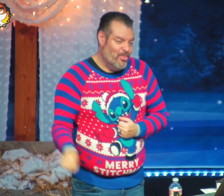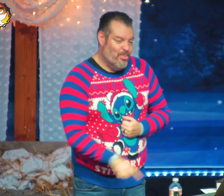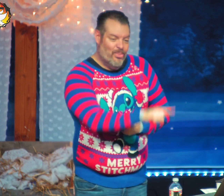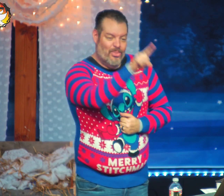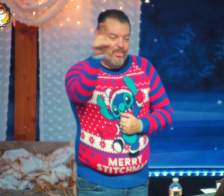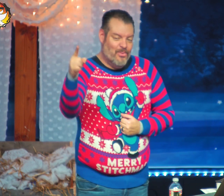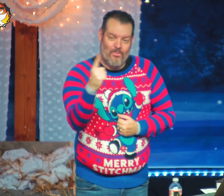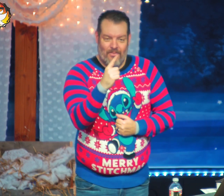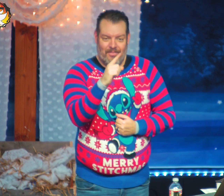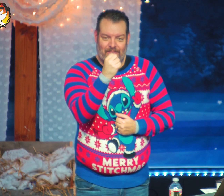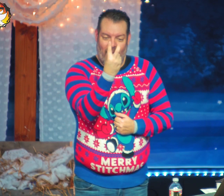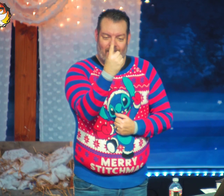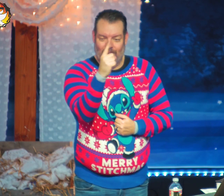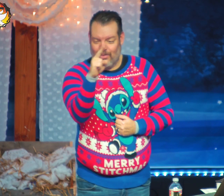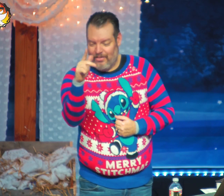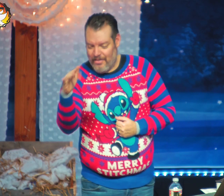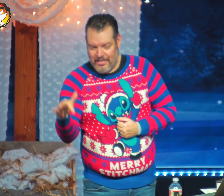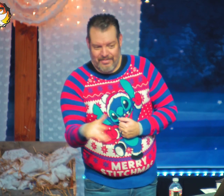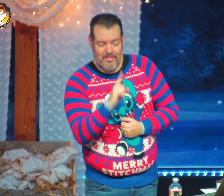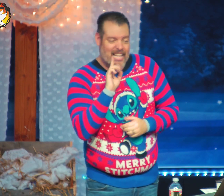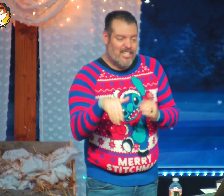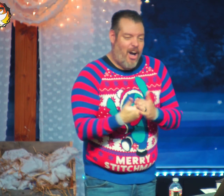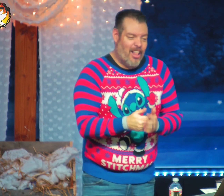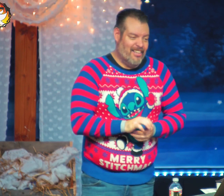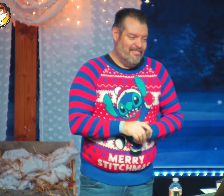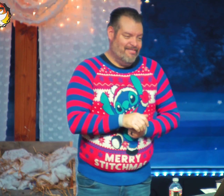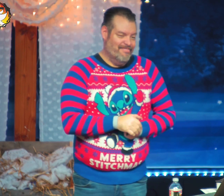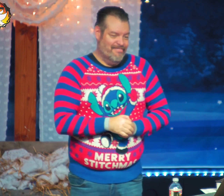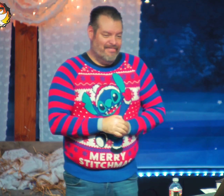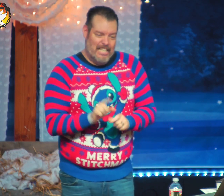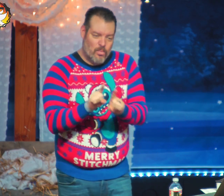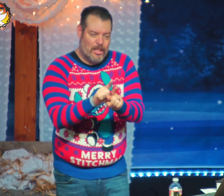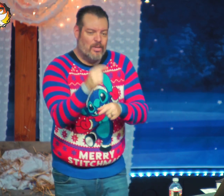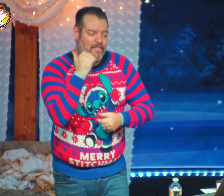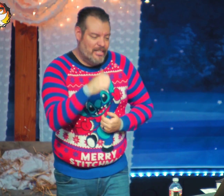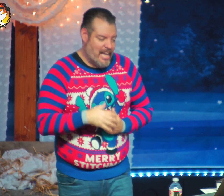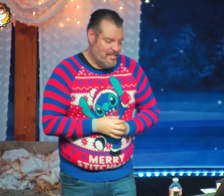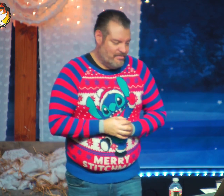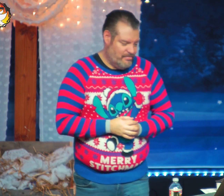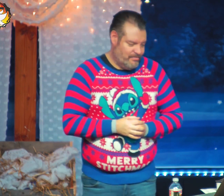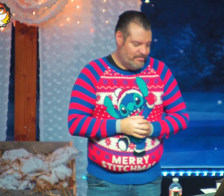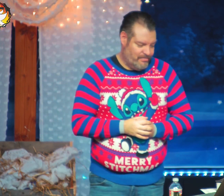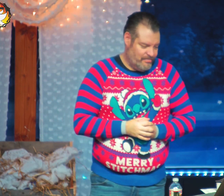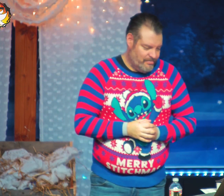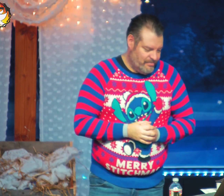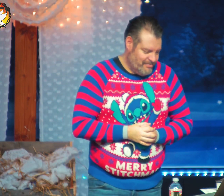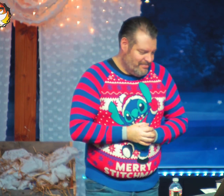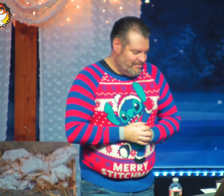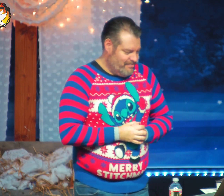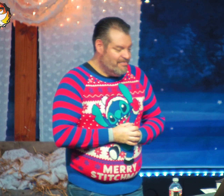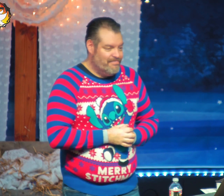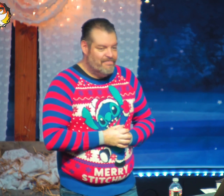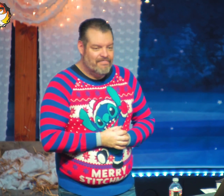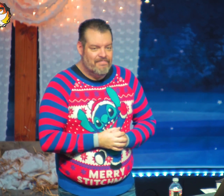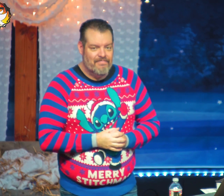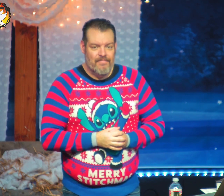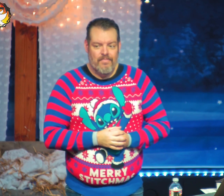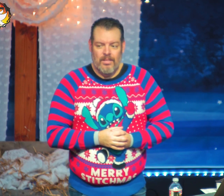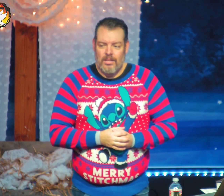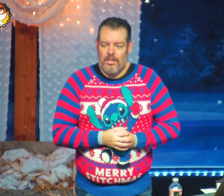You know, watch your 12. What is that? Watch your 6, actually. I'm going to watch your 6. Someone's got your back every